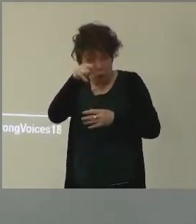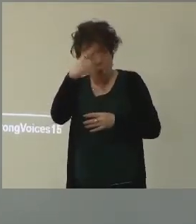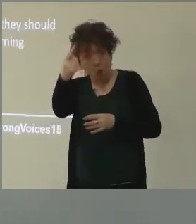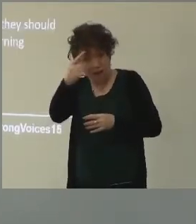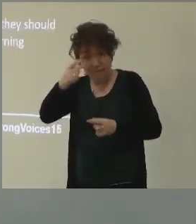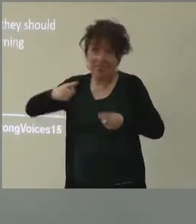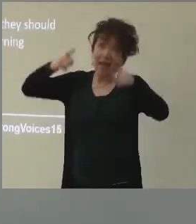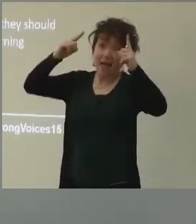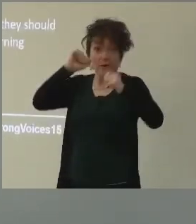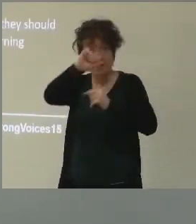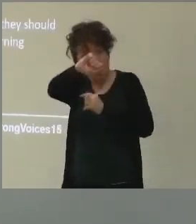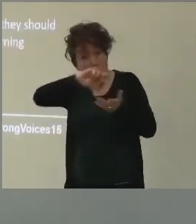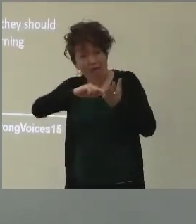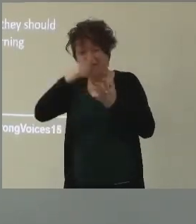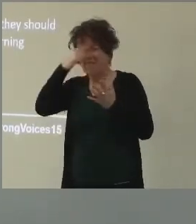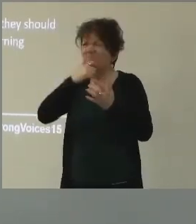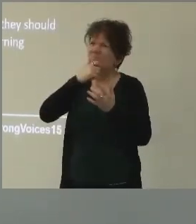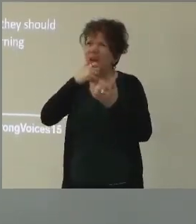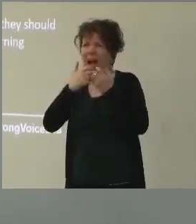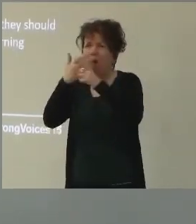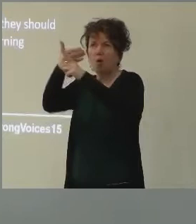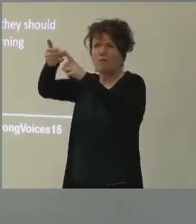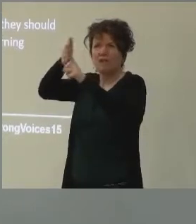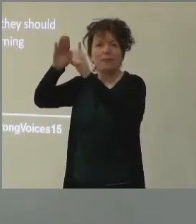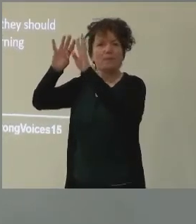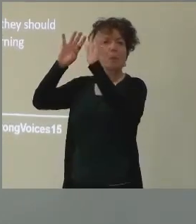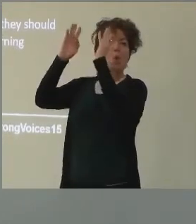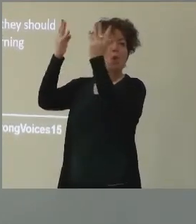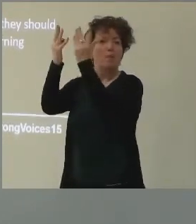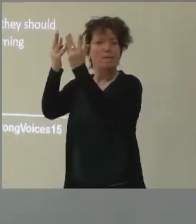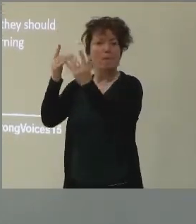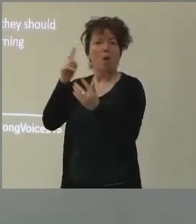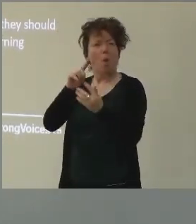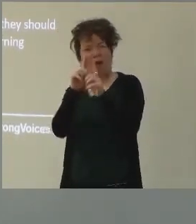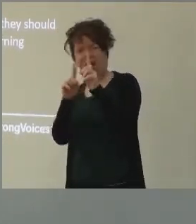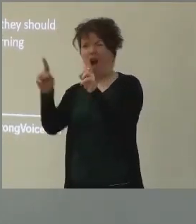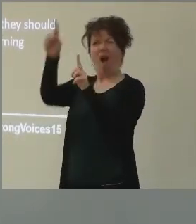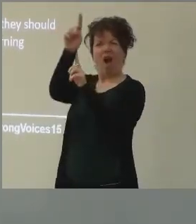then think about how you would convince your board members or someone in that kind of similar role.